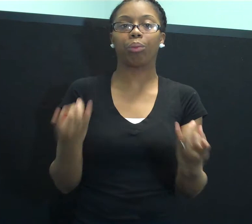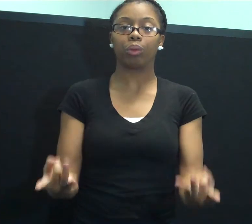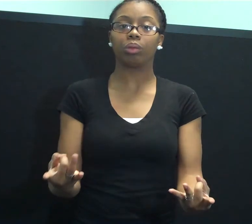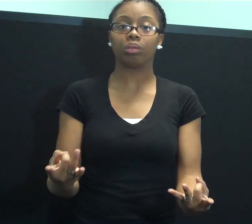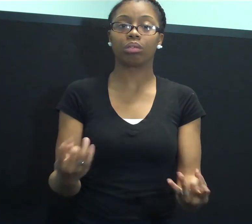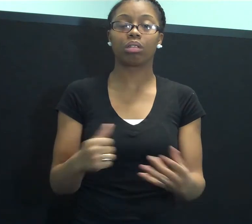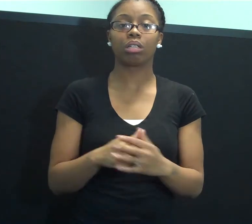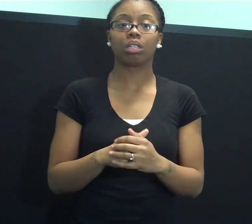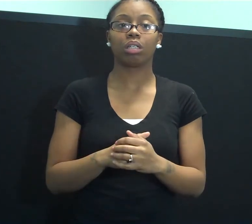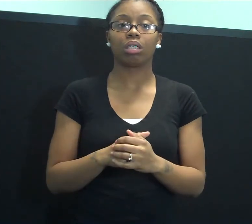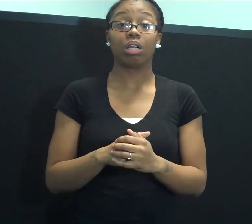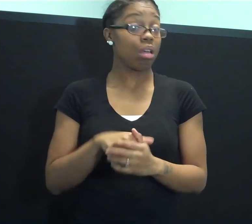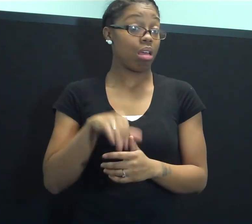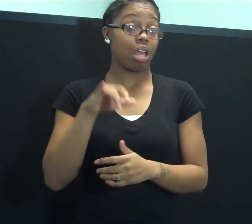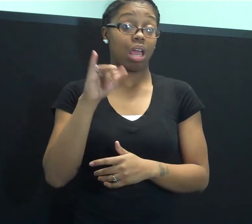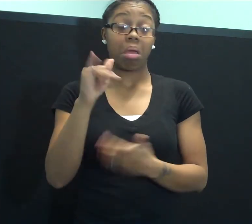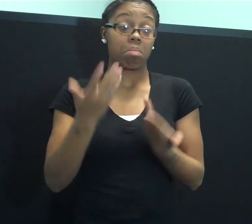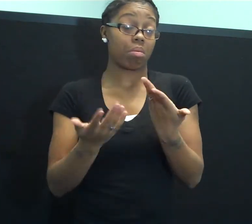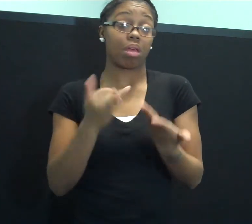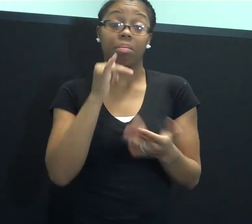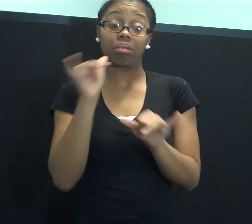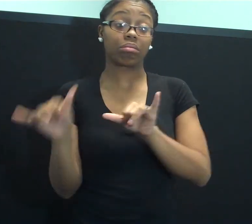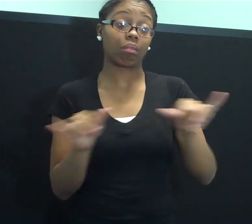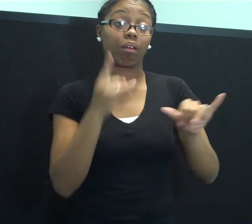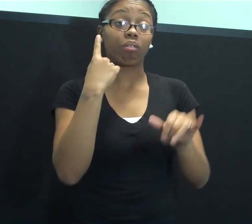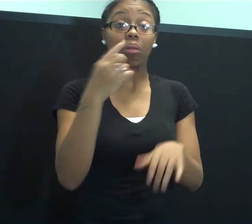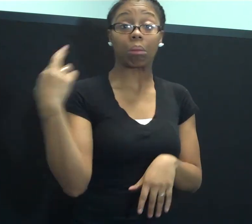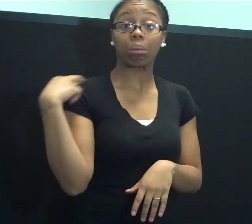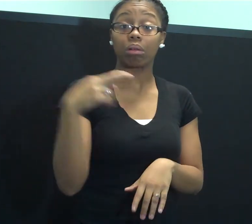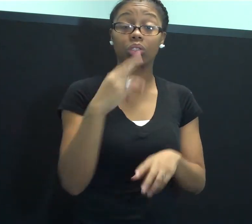to all of the other religious traditions in the world as well.